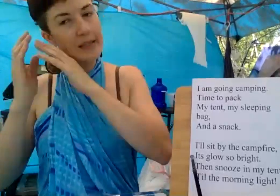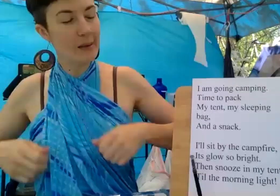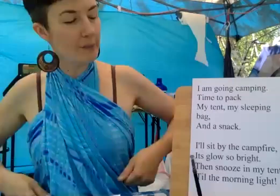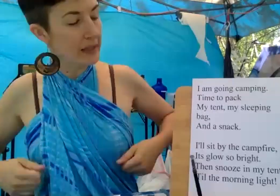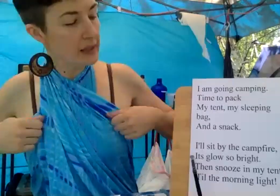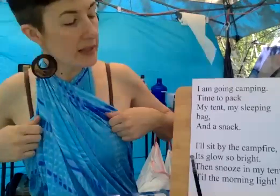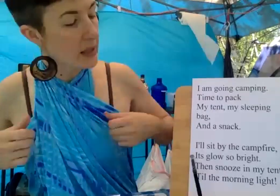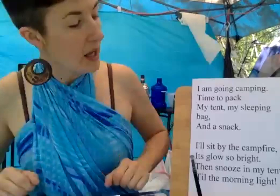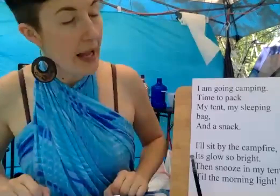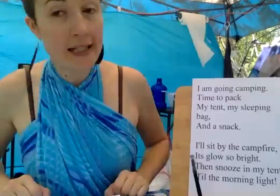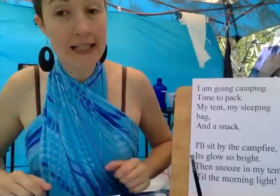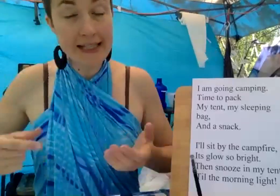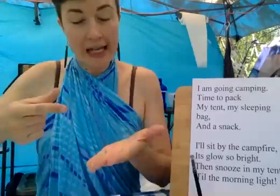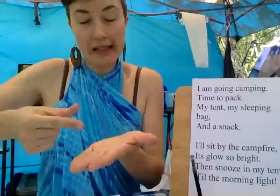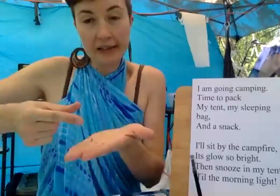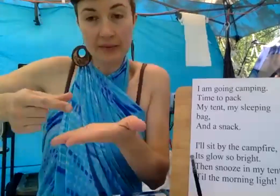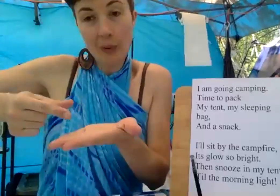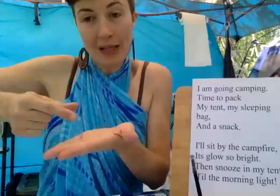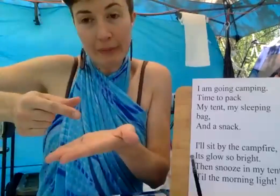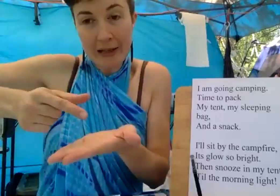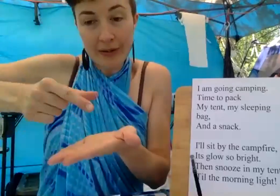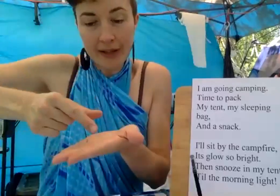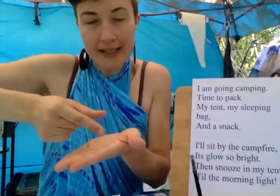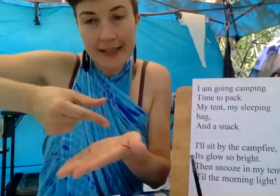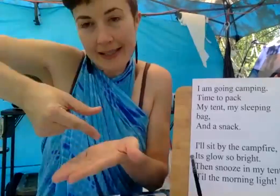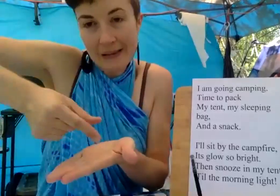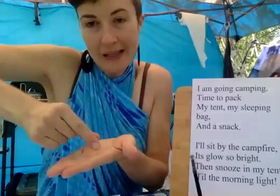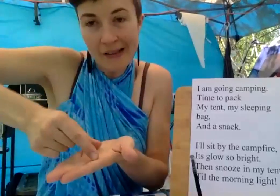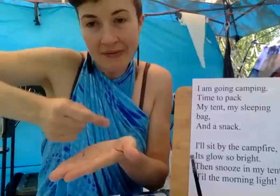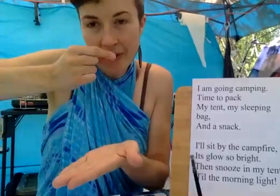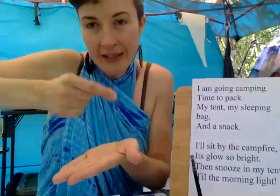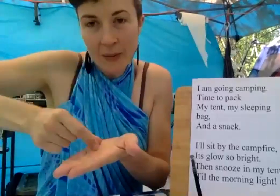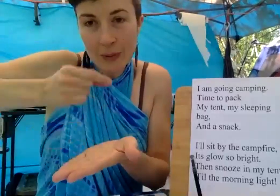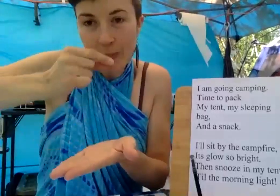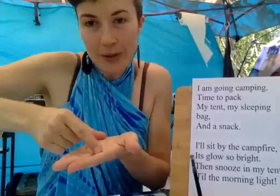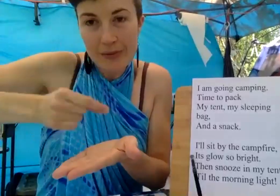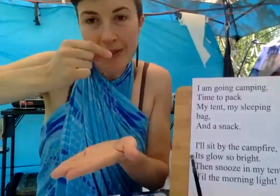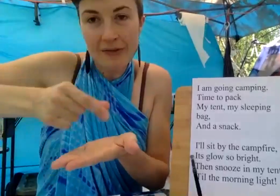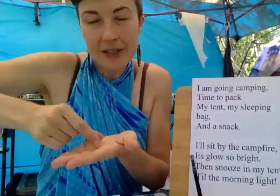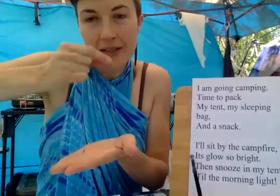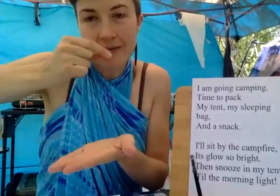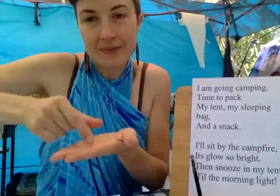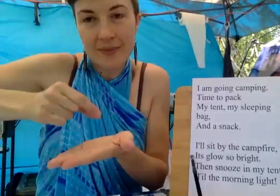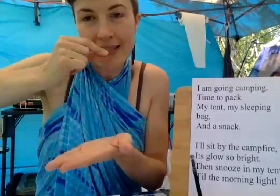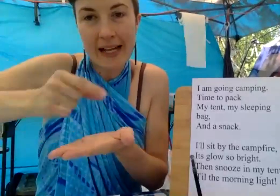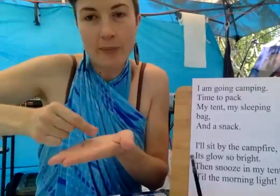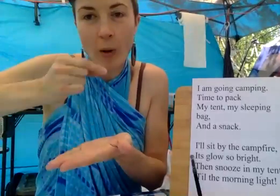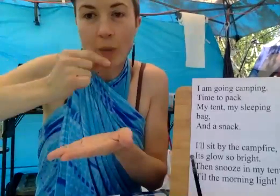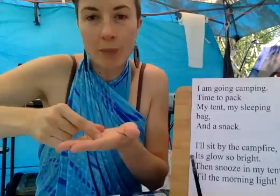sleep blanket and a snack. We make a plate with our hands and we pinch with our fingers. Snack.